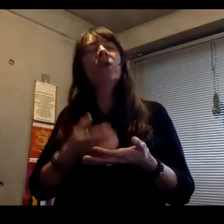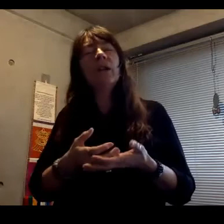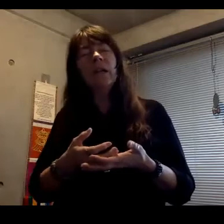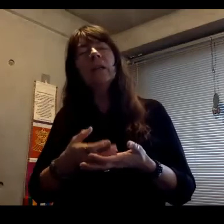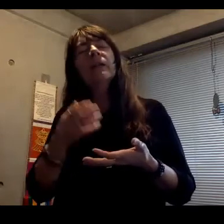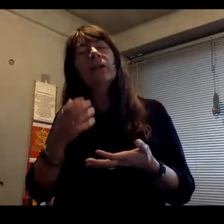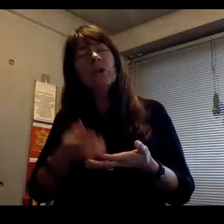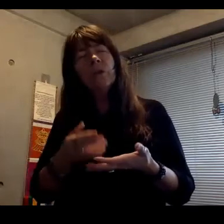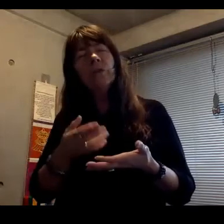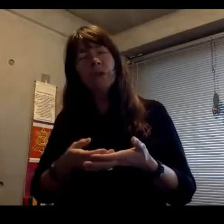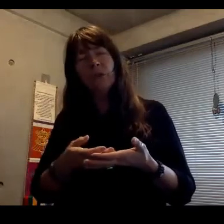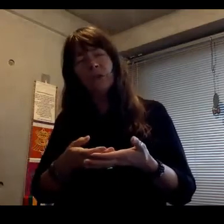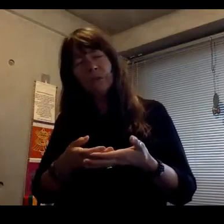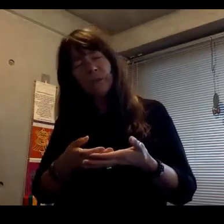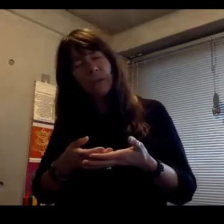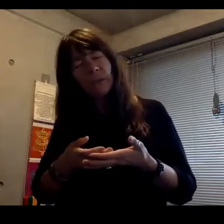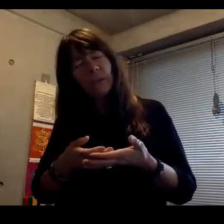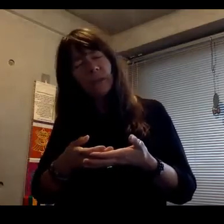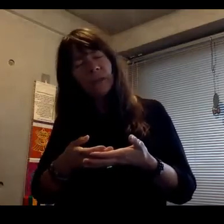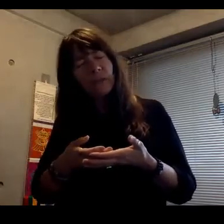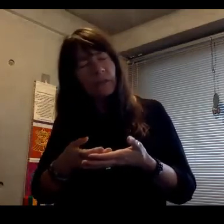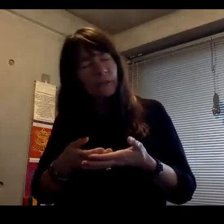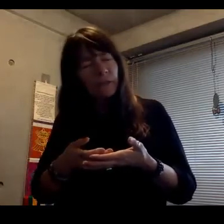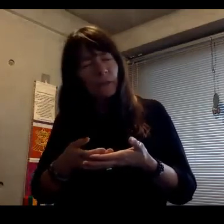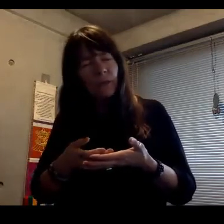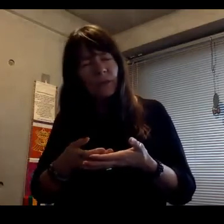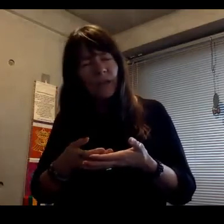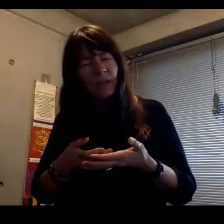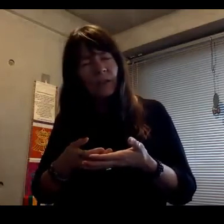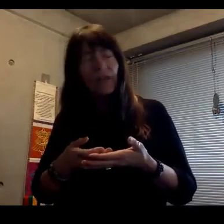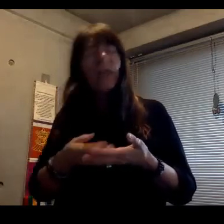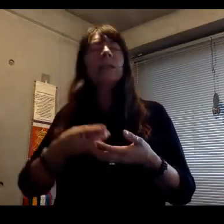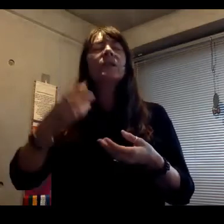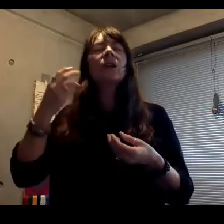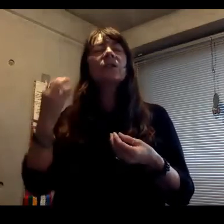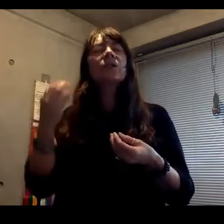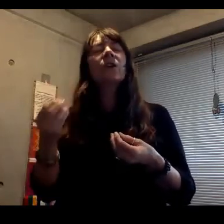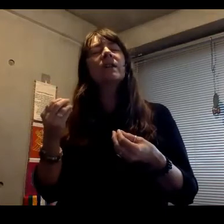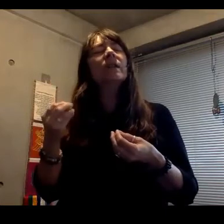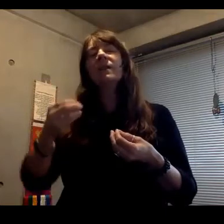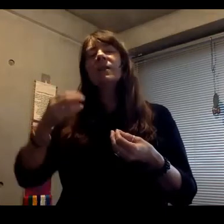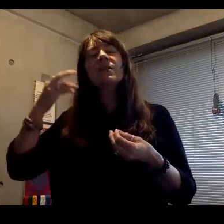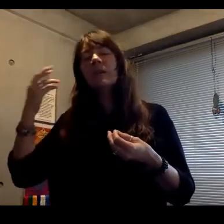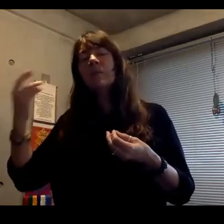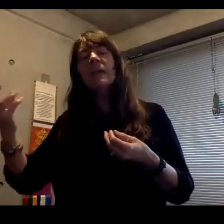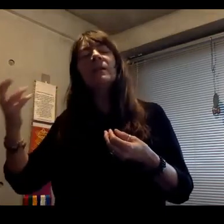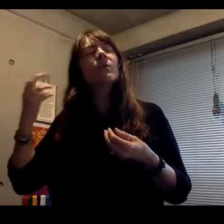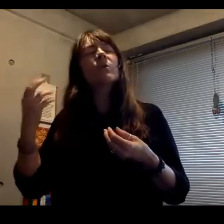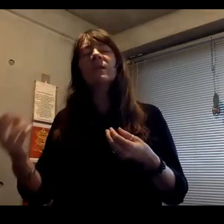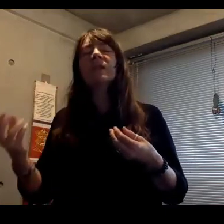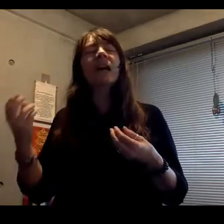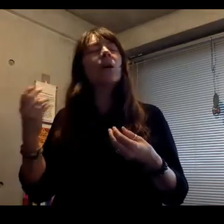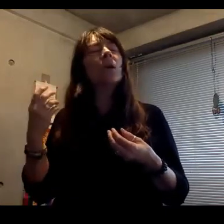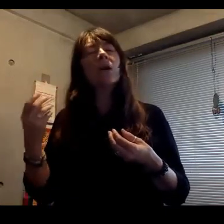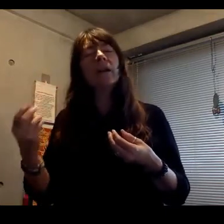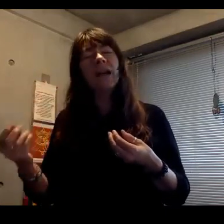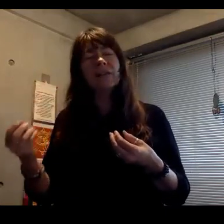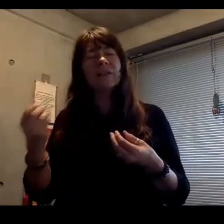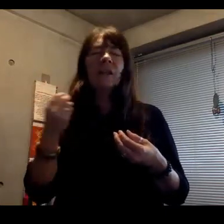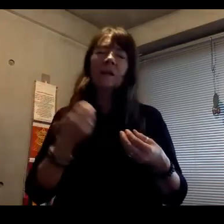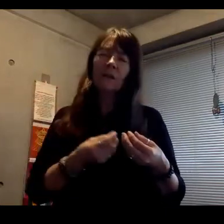away early, good for you. You understand? It does not mean that those in the tower